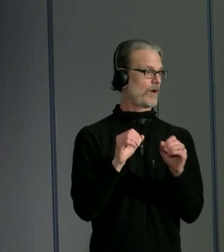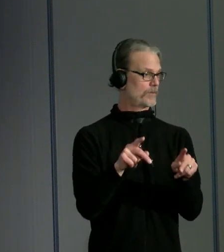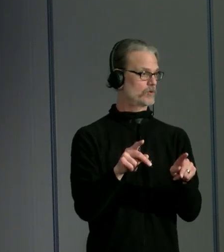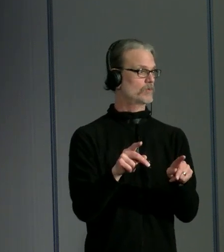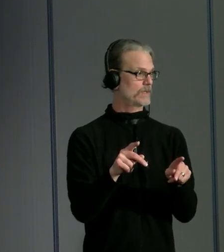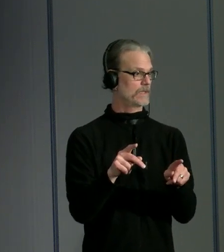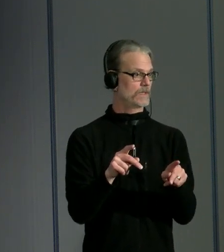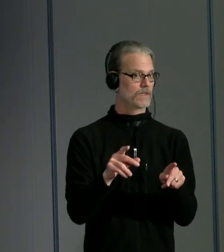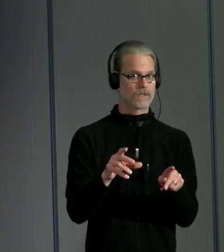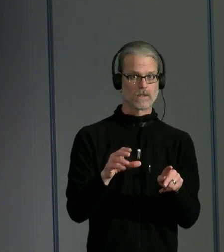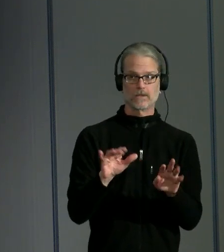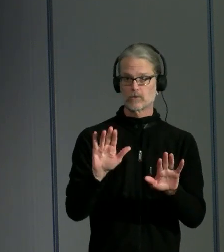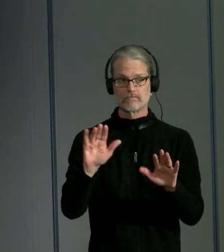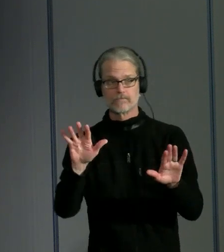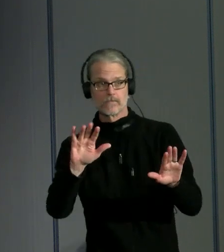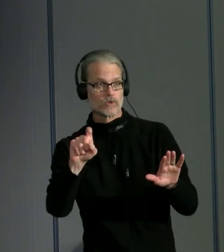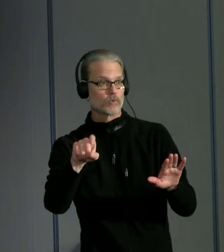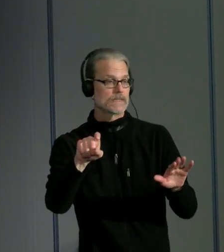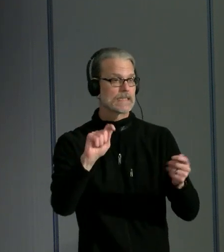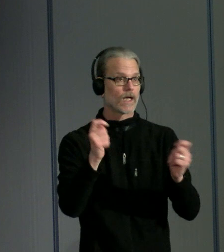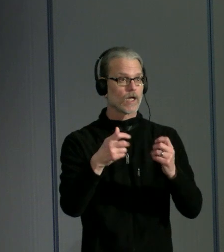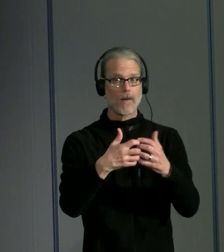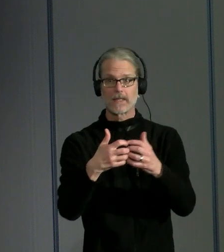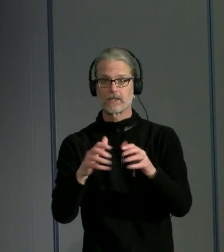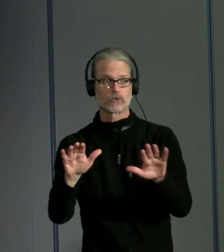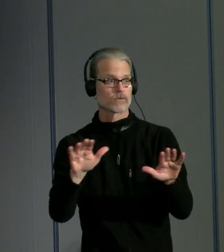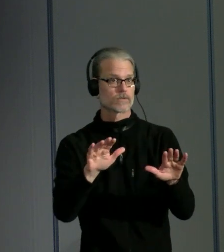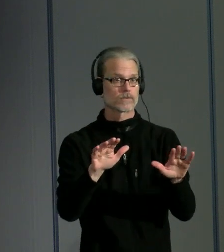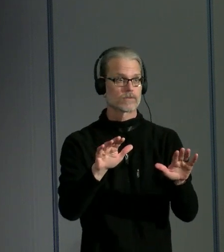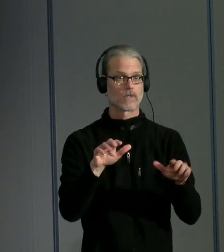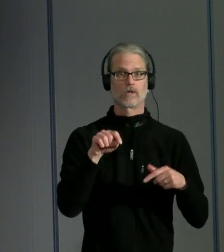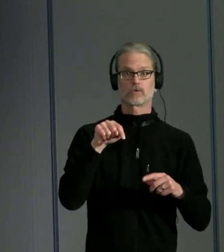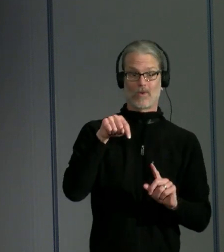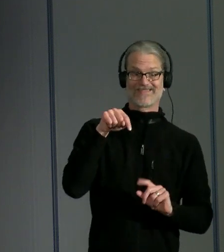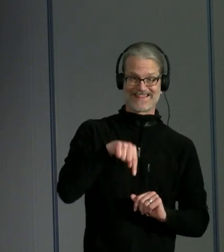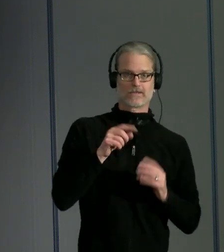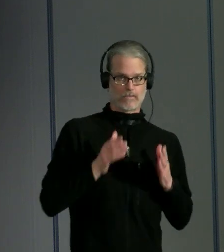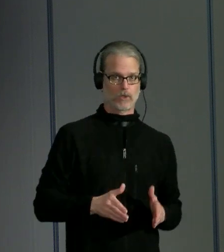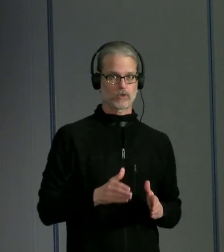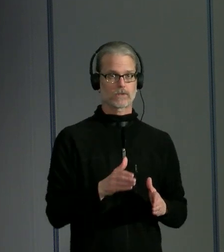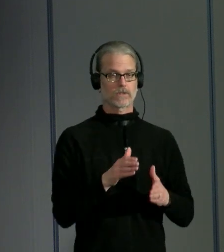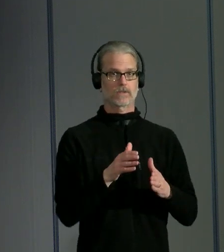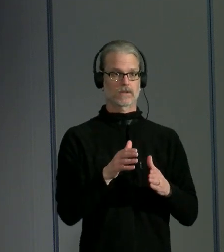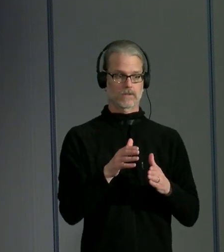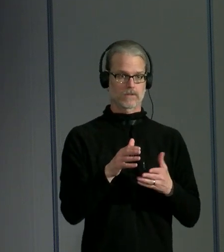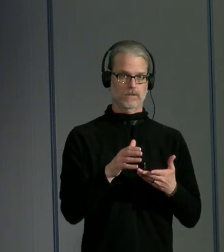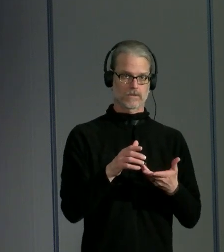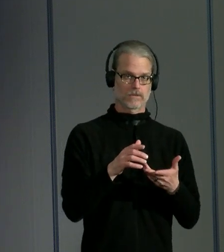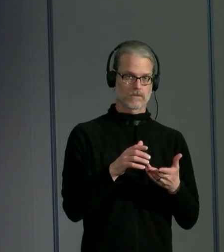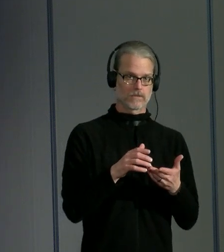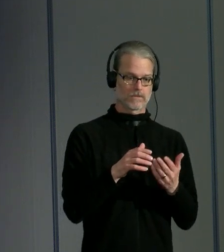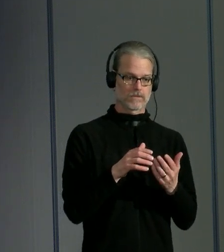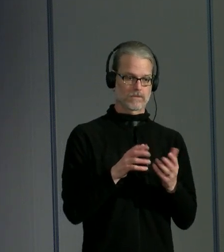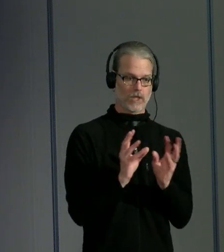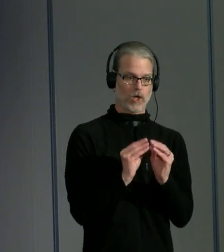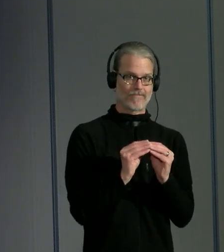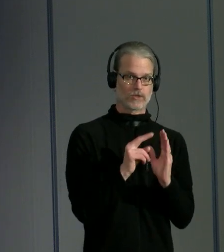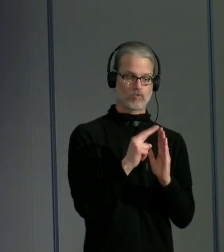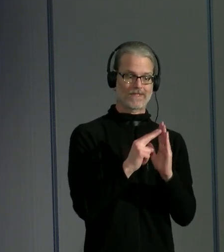them aware of any accommodation needs. So that's exactly what this person did. She wrote in her conference